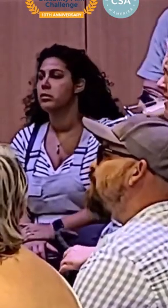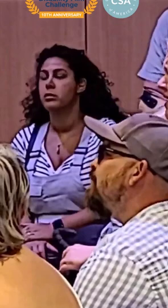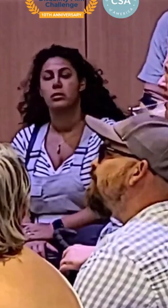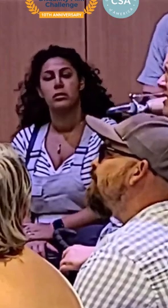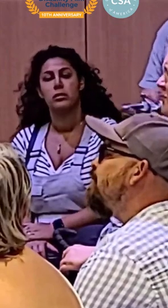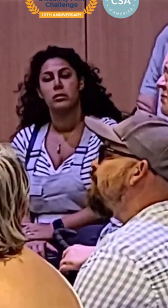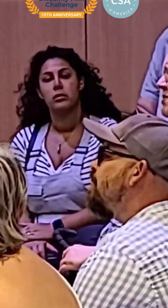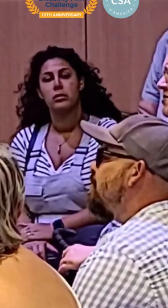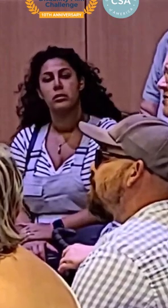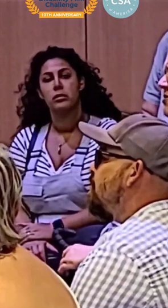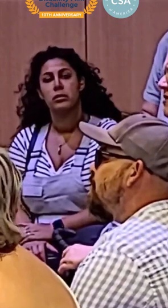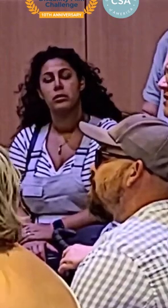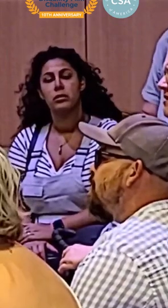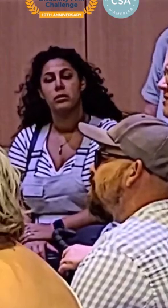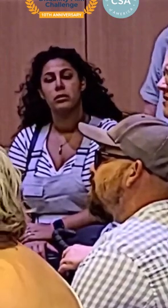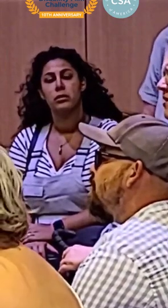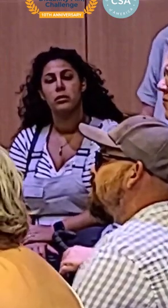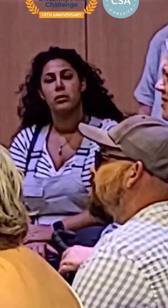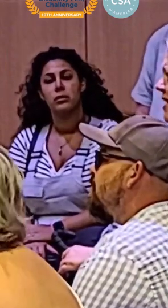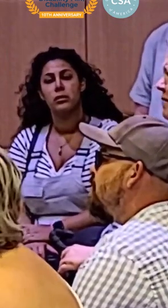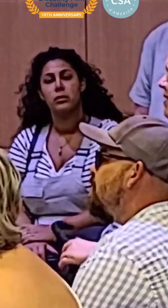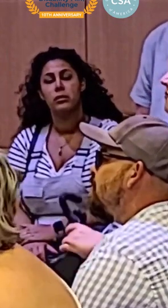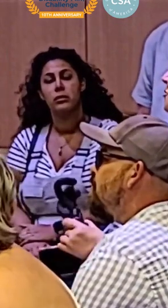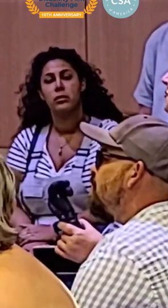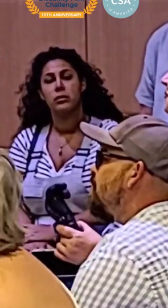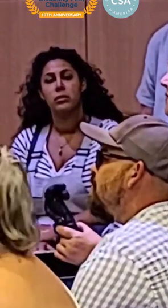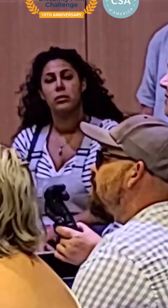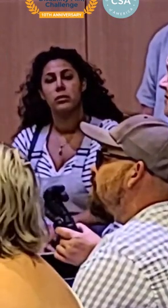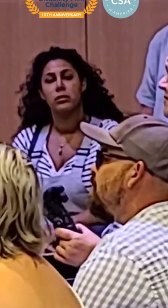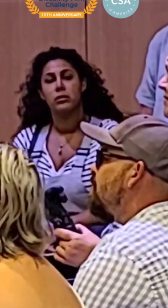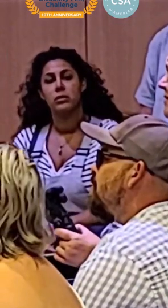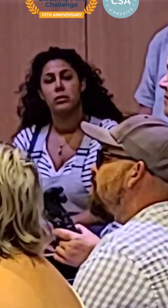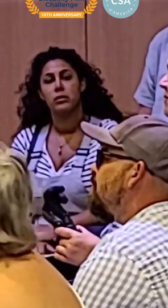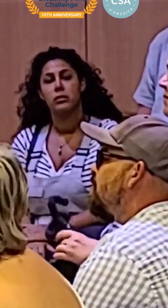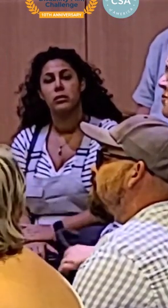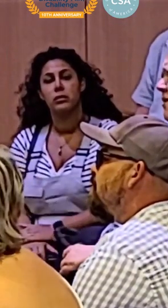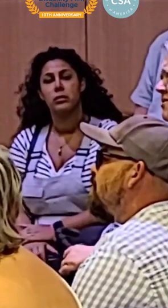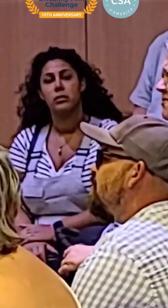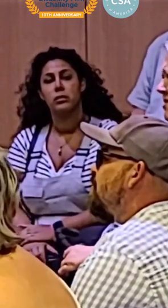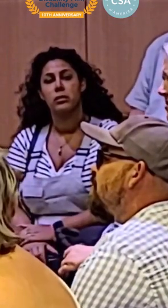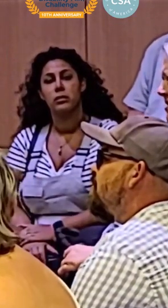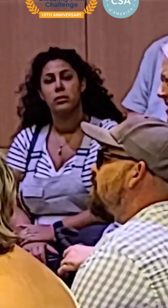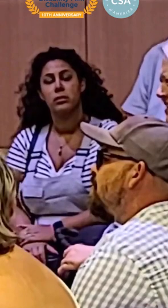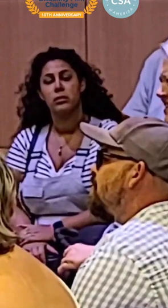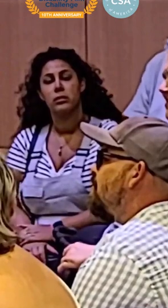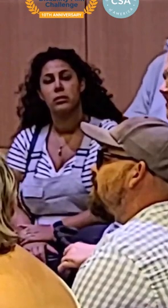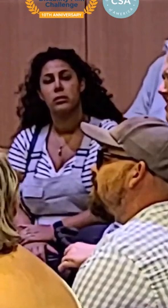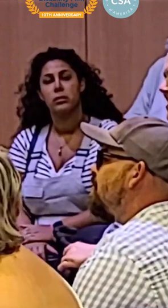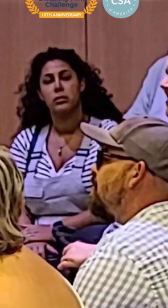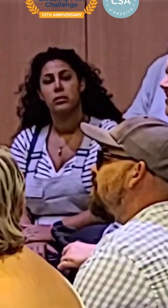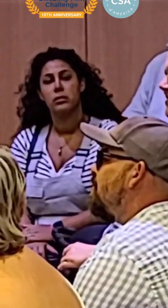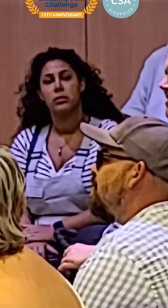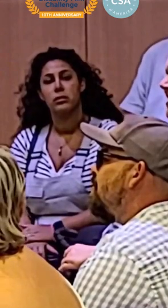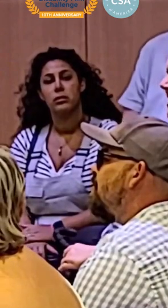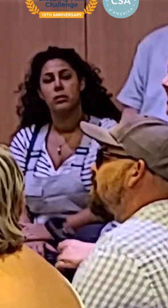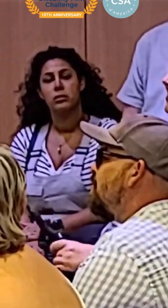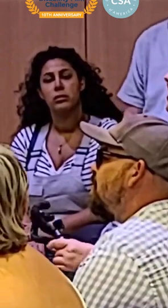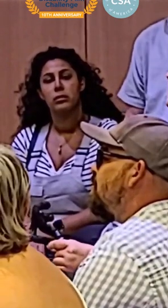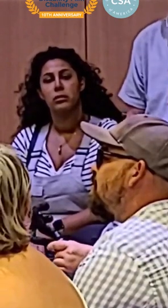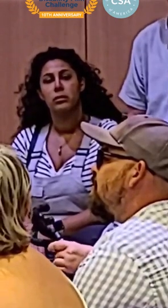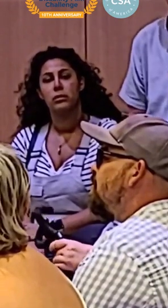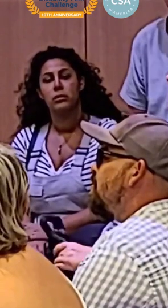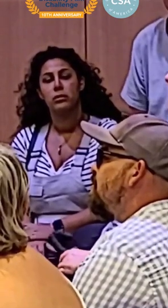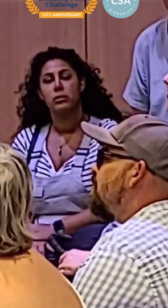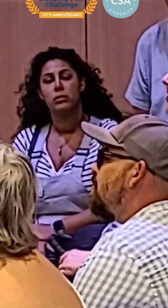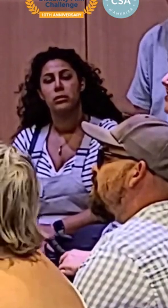that. And then when we started doing it, it's like I'm really happy. It was for fun, but I'm like, wow, he's really good. I think he's a great actor, and he's